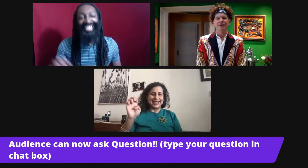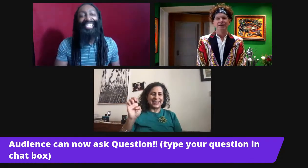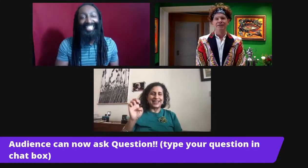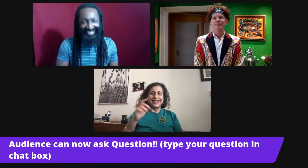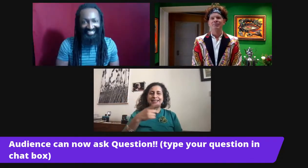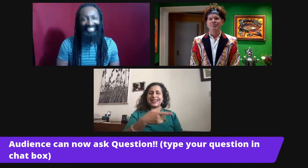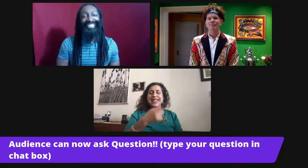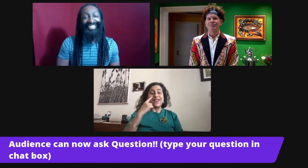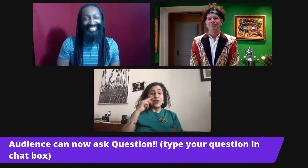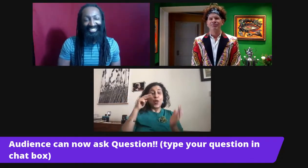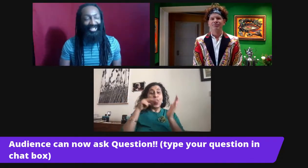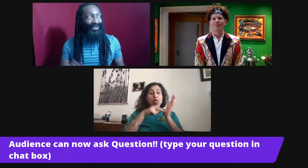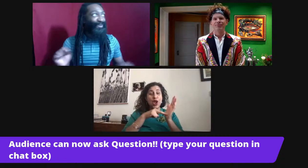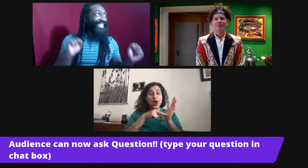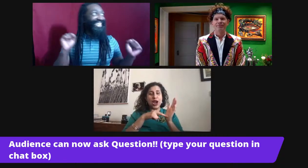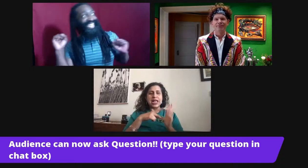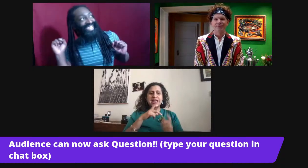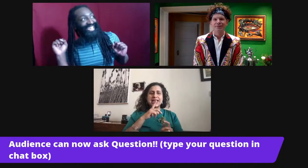Ouija. Ouija.